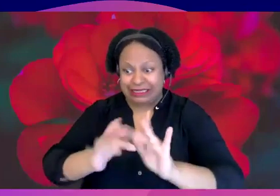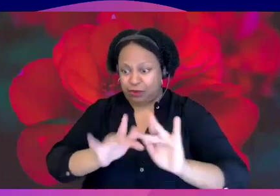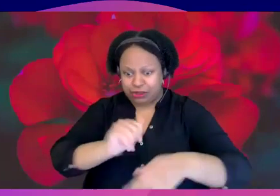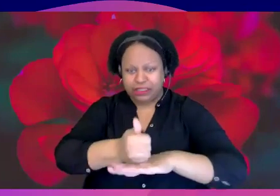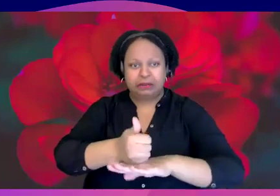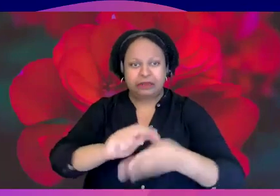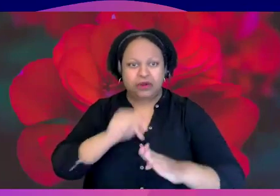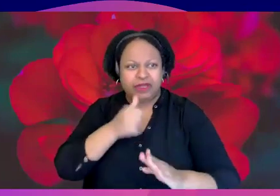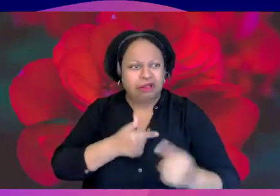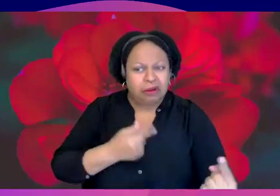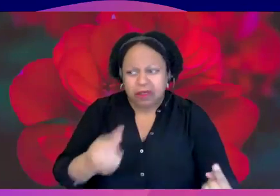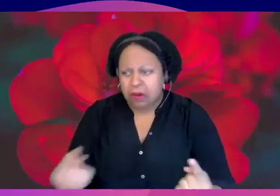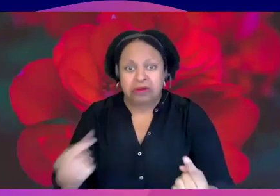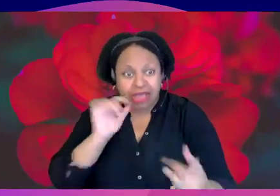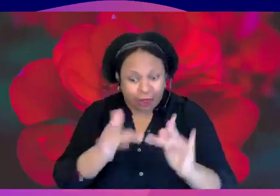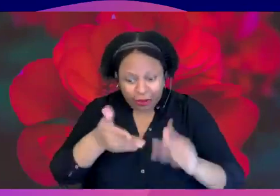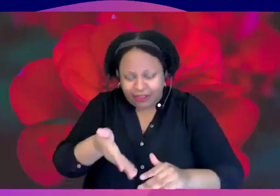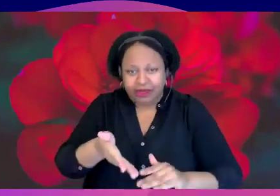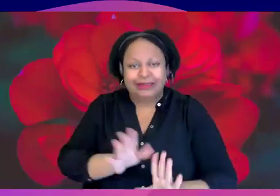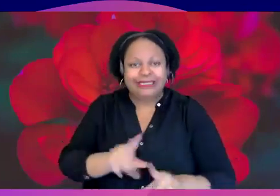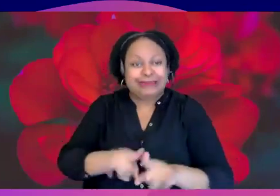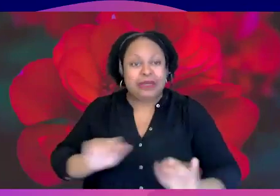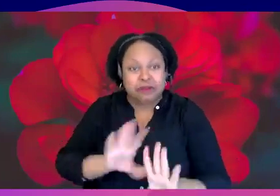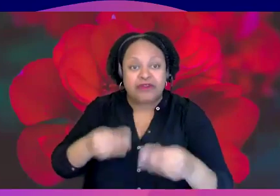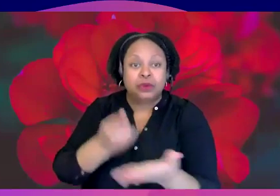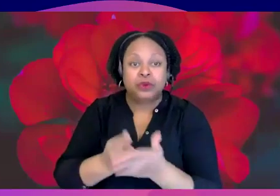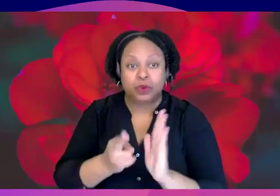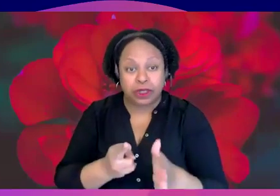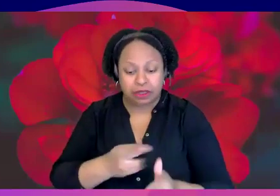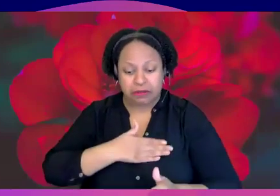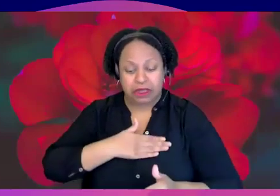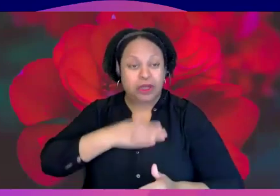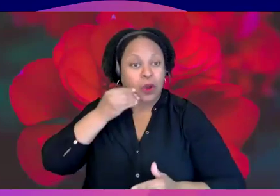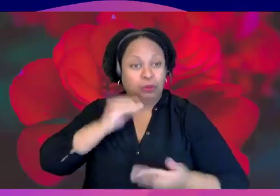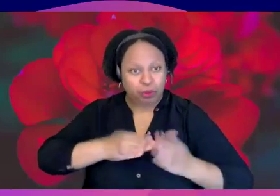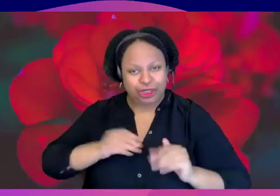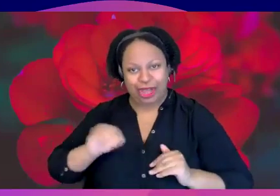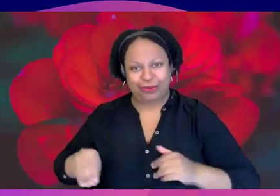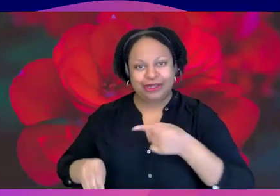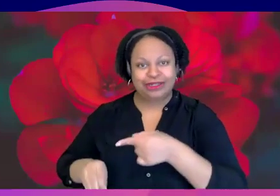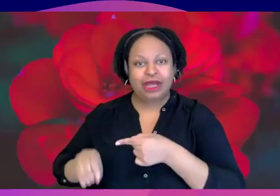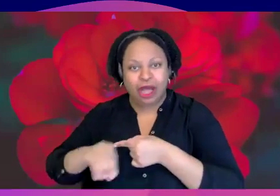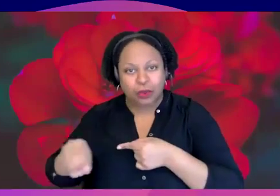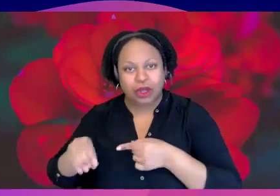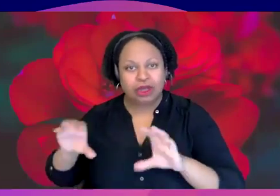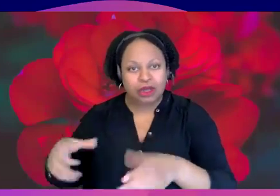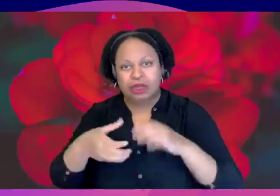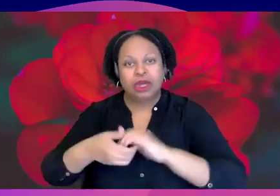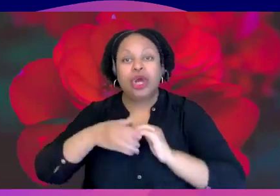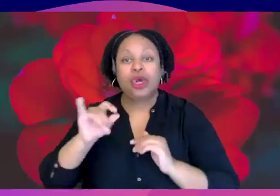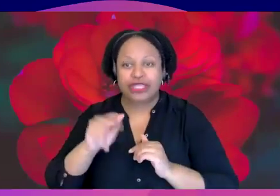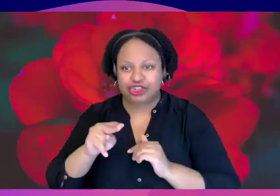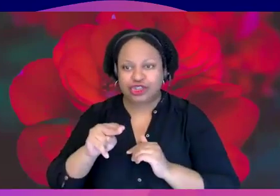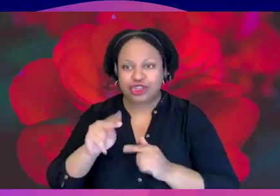don't feel so alone, while also providing resources. In my own community in Ottawa, the Ottawa Coalition to End Violence